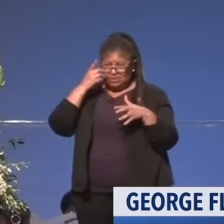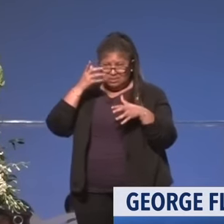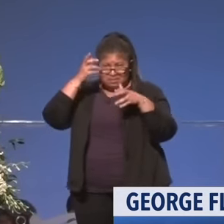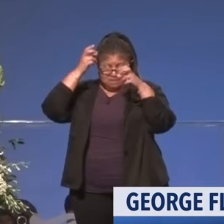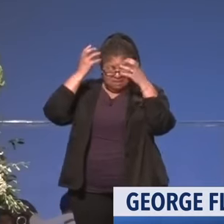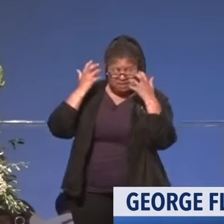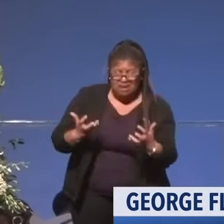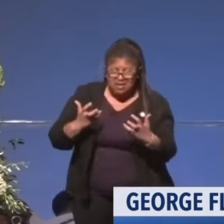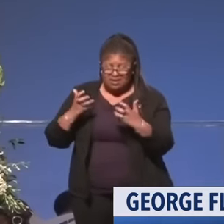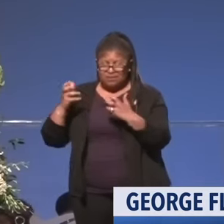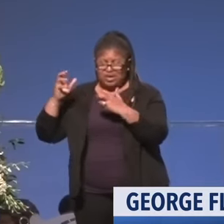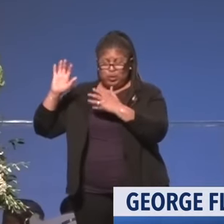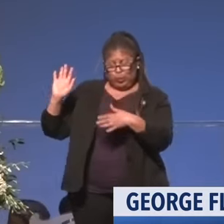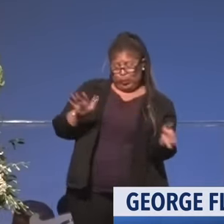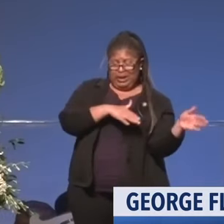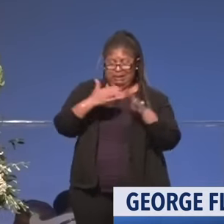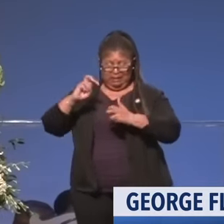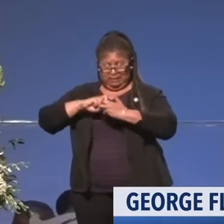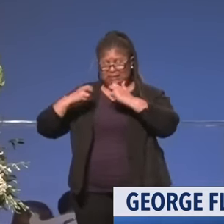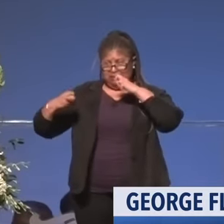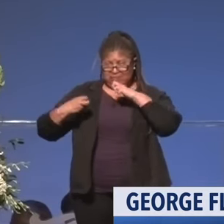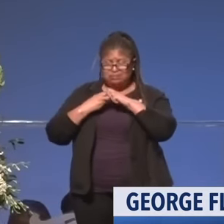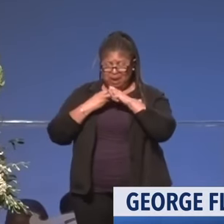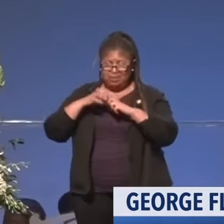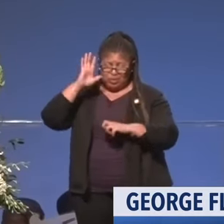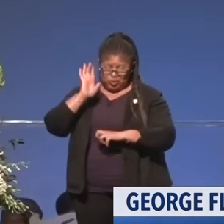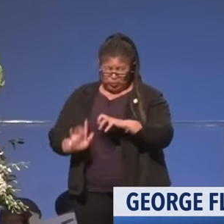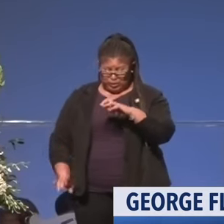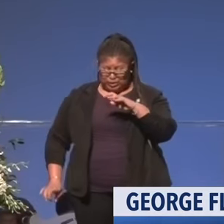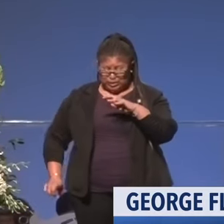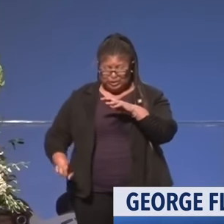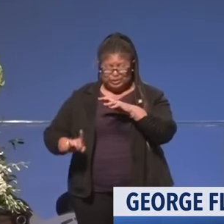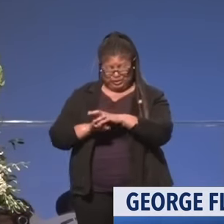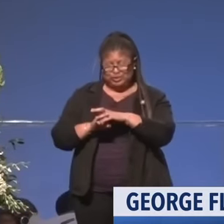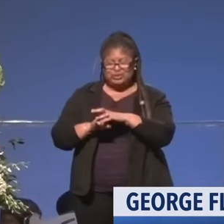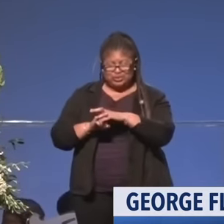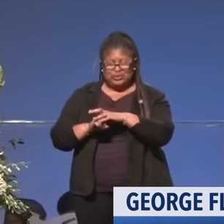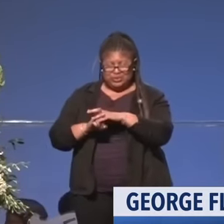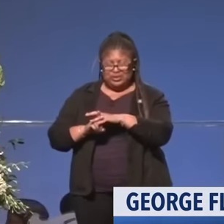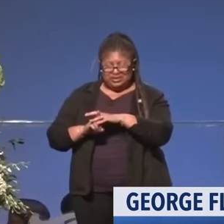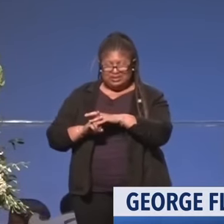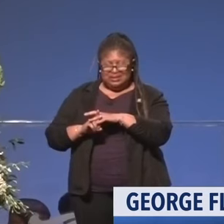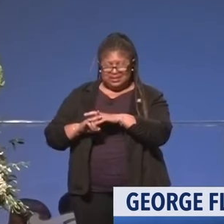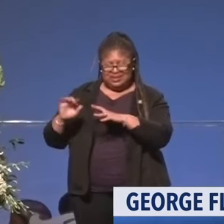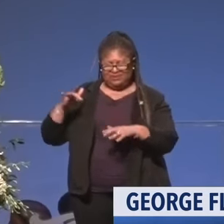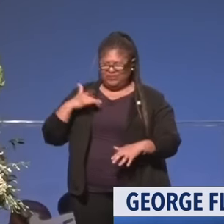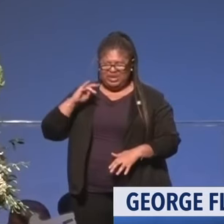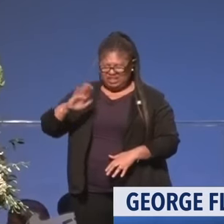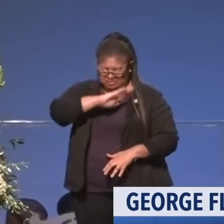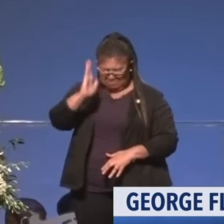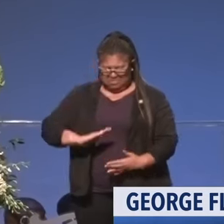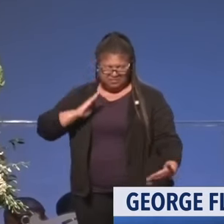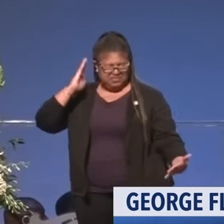by the wind and the courage that seems so fear.